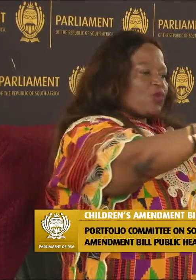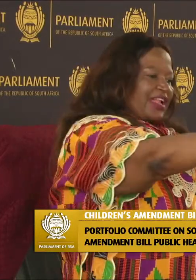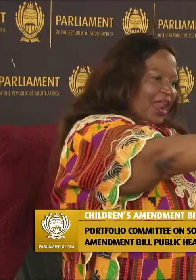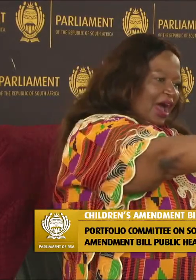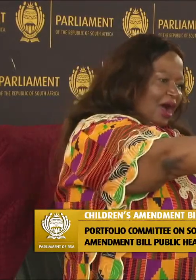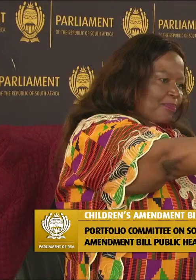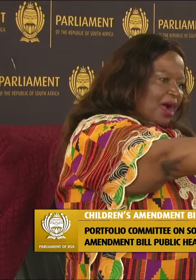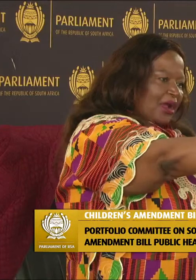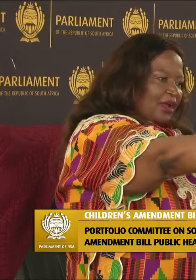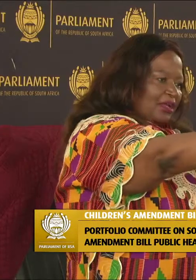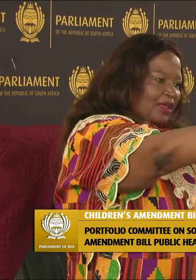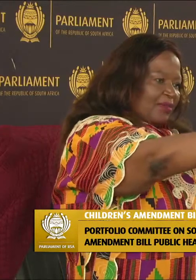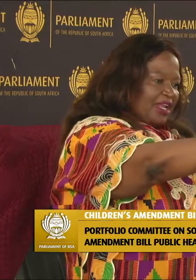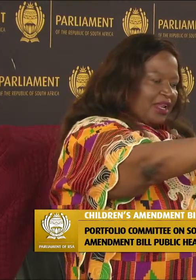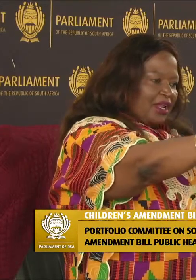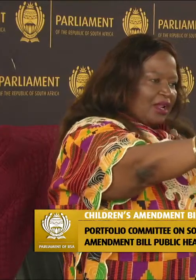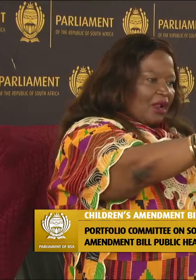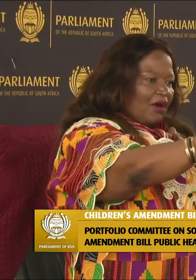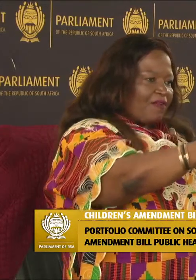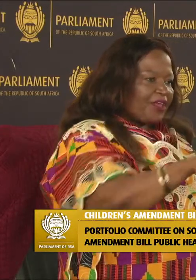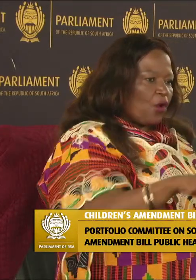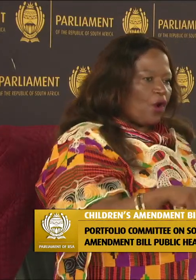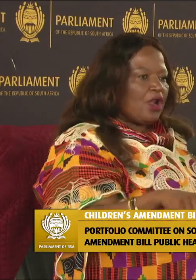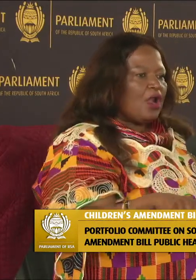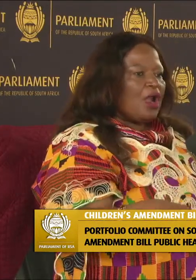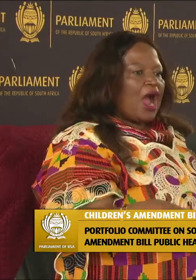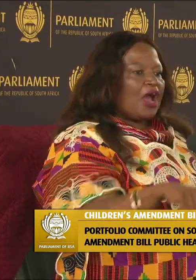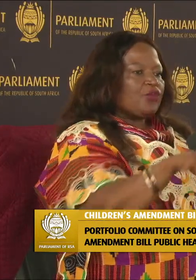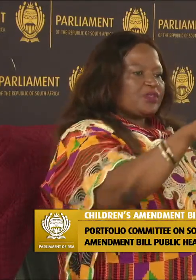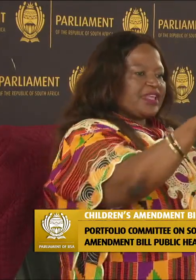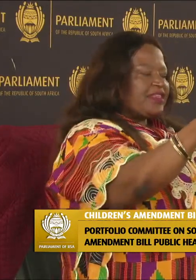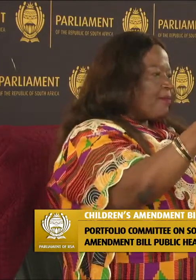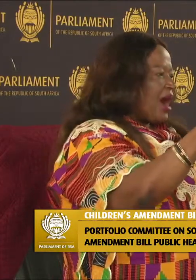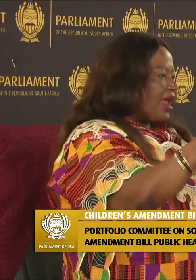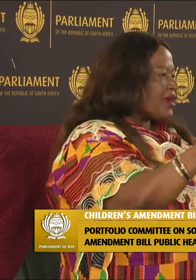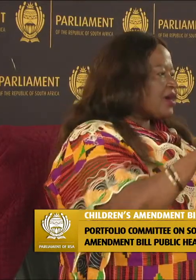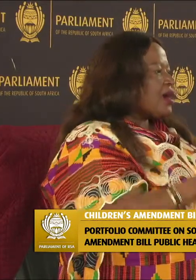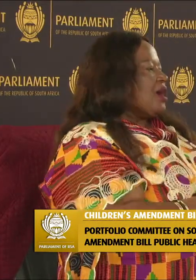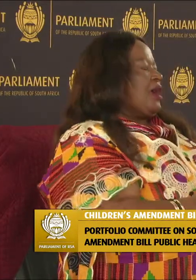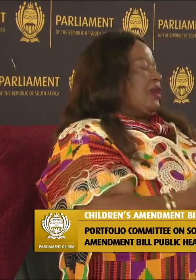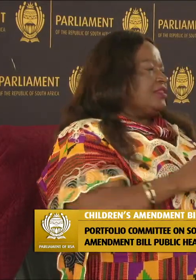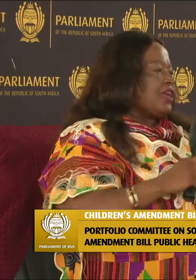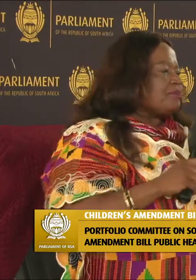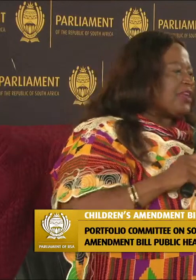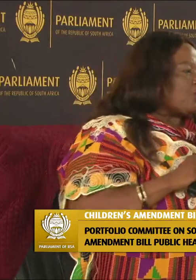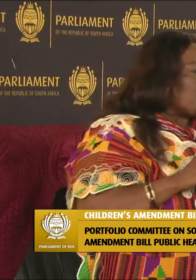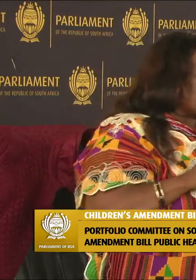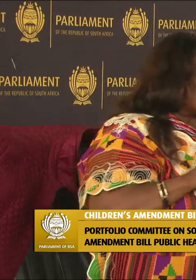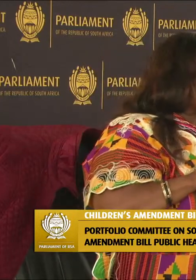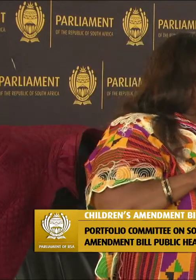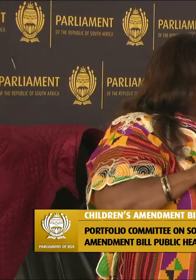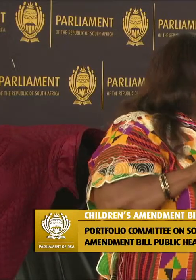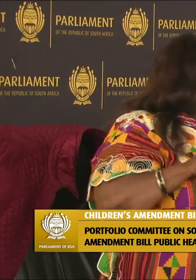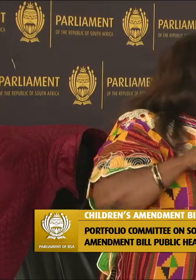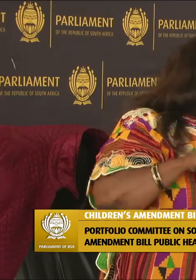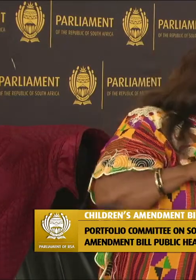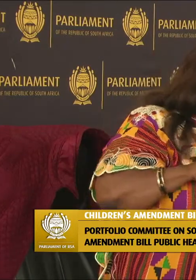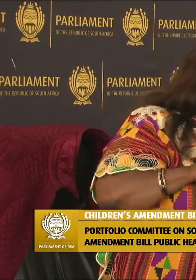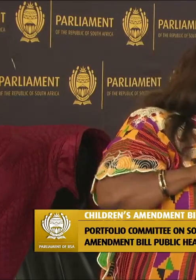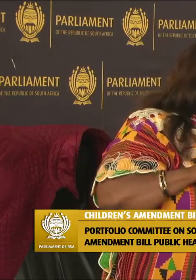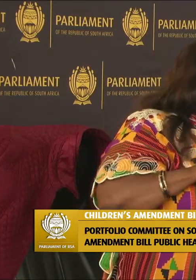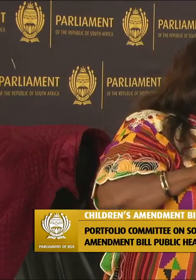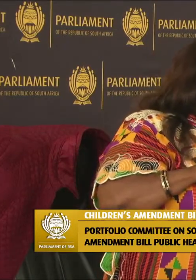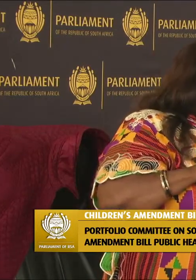aze uhlala apha in the middle of the hall, use the mic. That particular person must